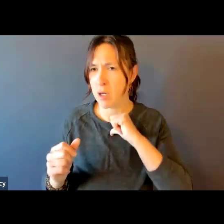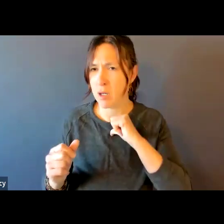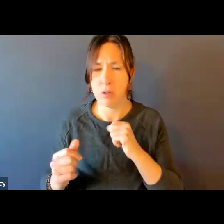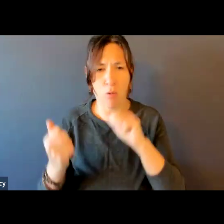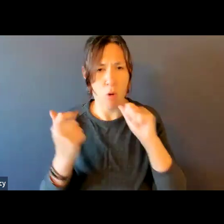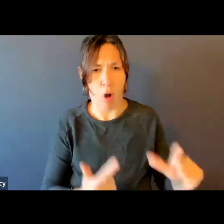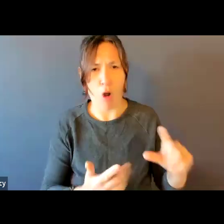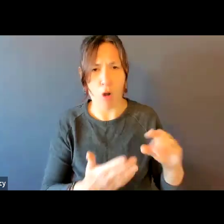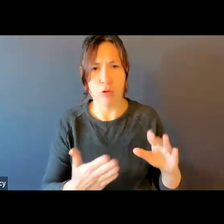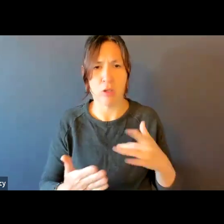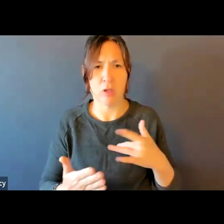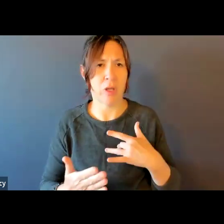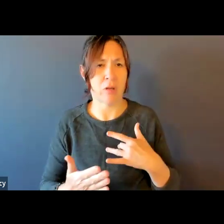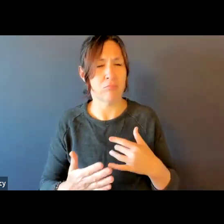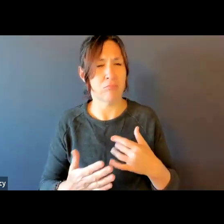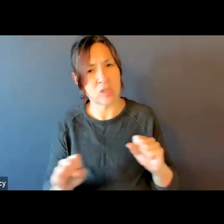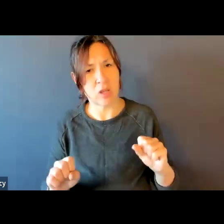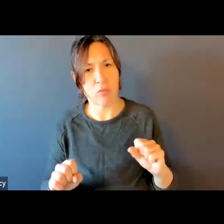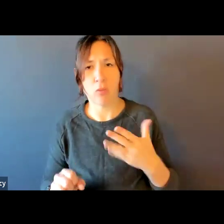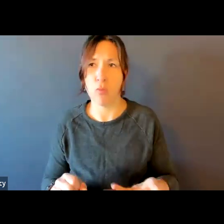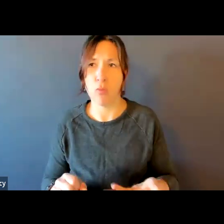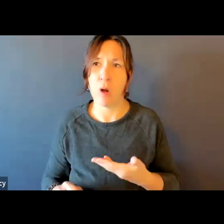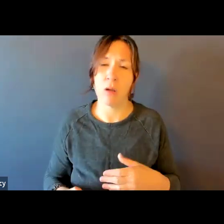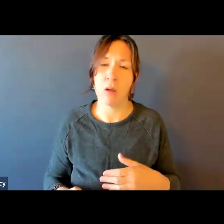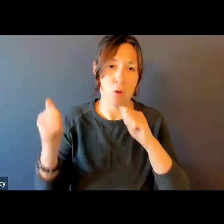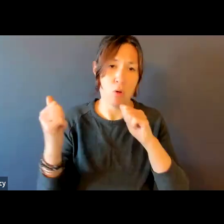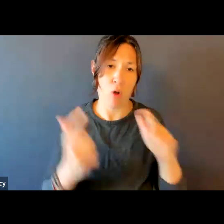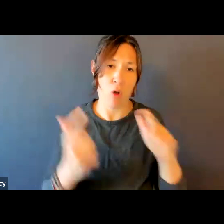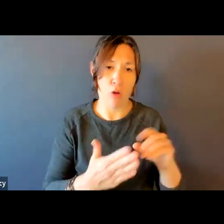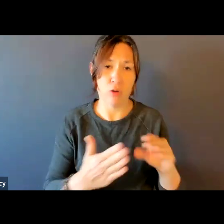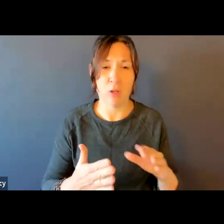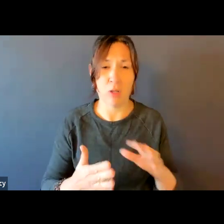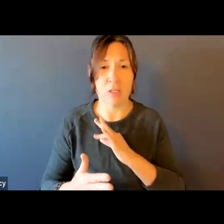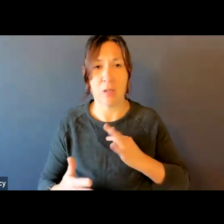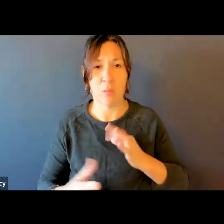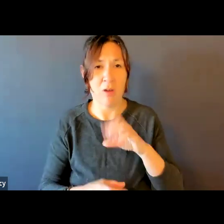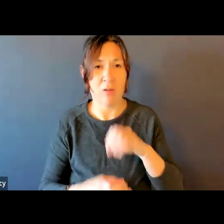feels safe and welcome. All students and staff participate in Ellis